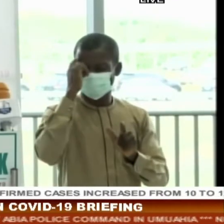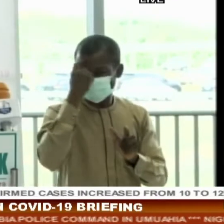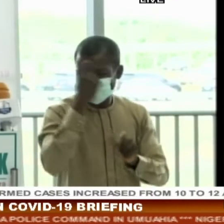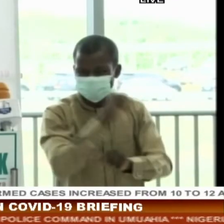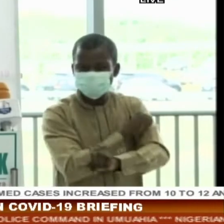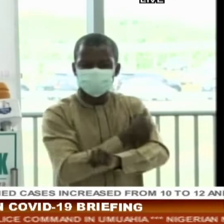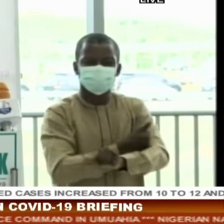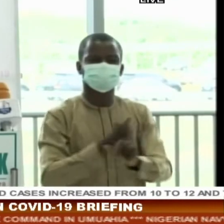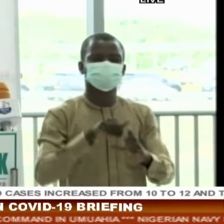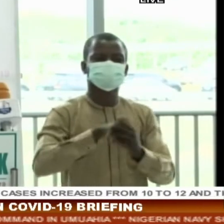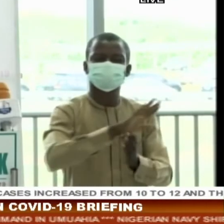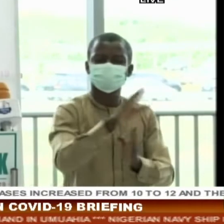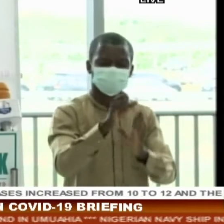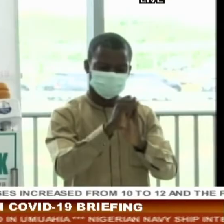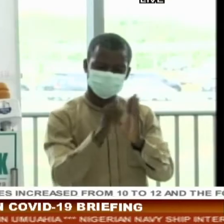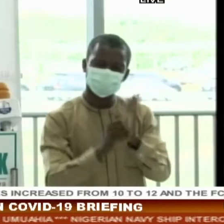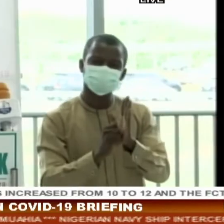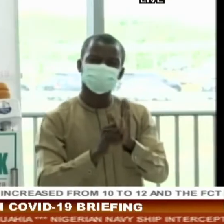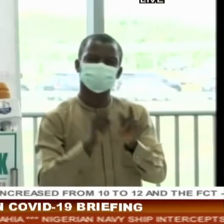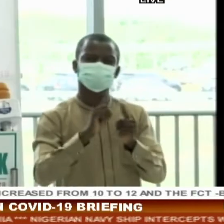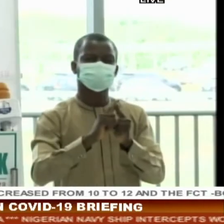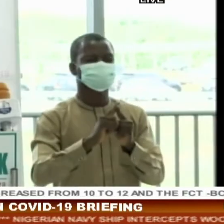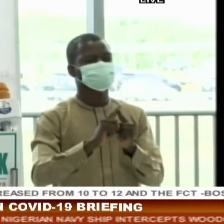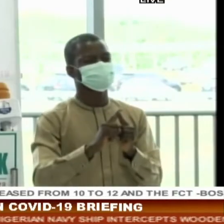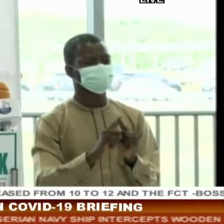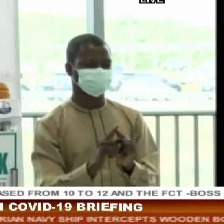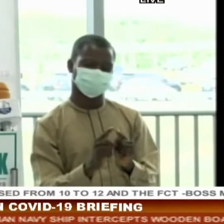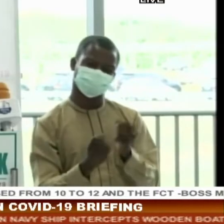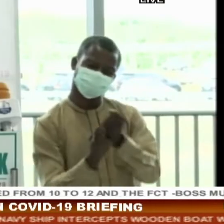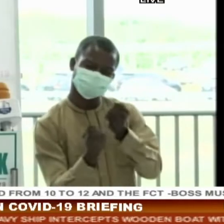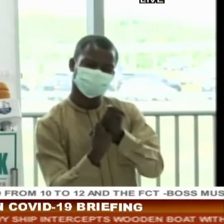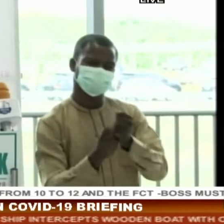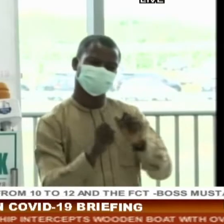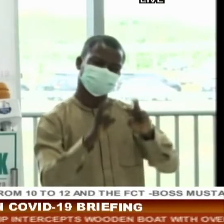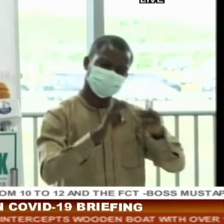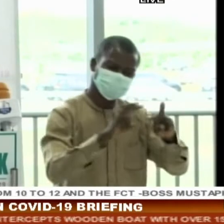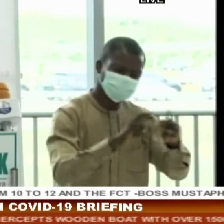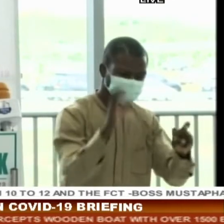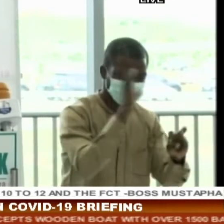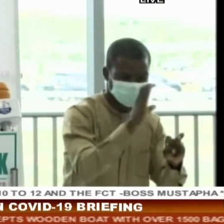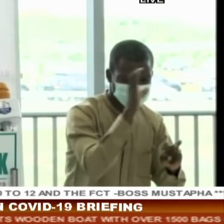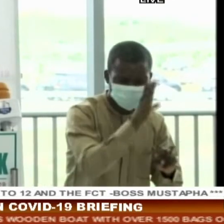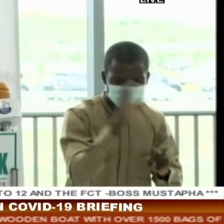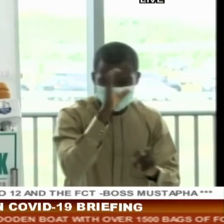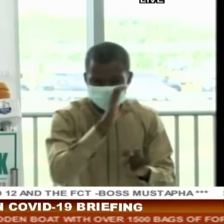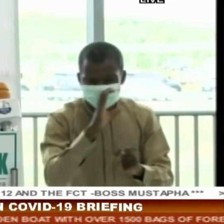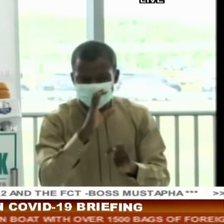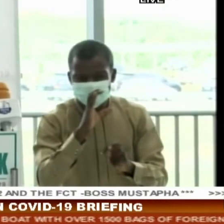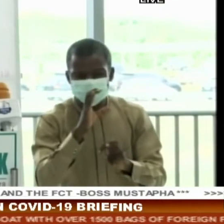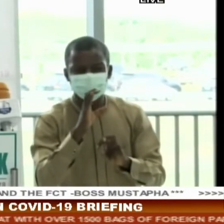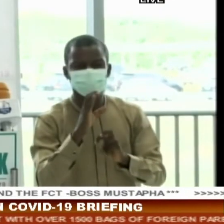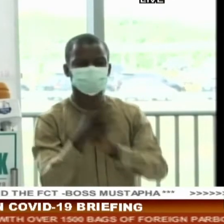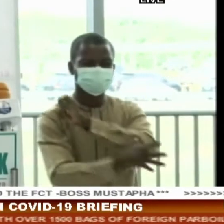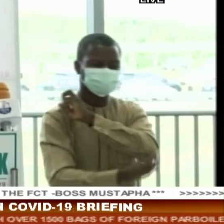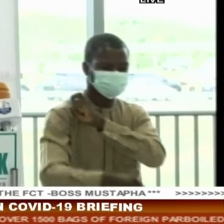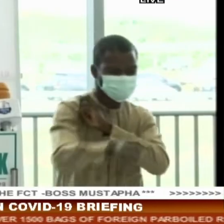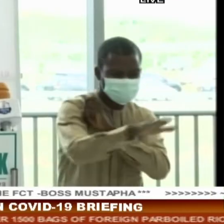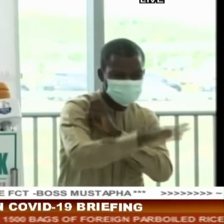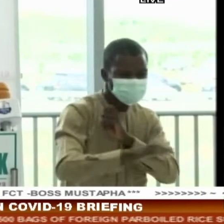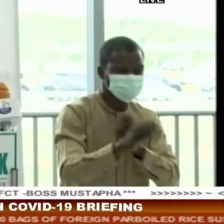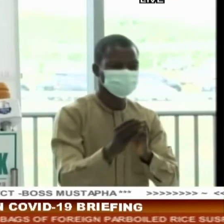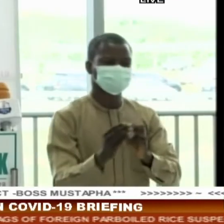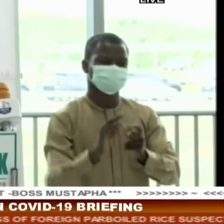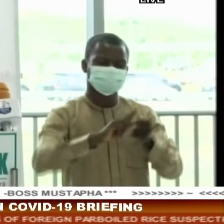necessary measures such as contact tracing, grassroots engagement, and risk